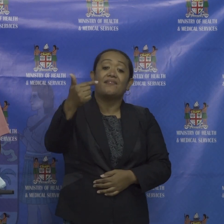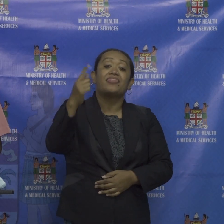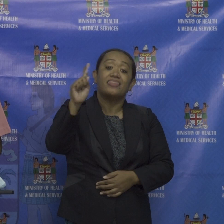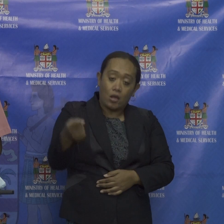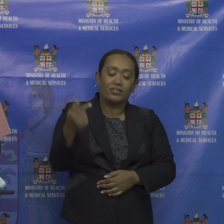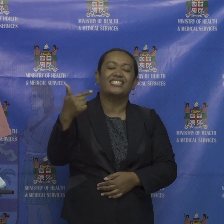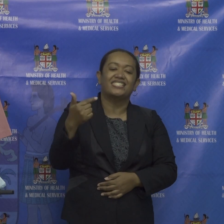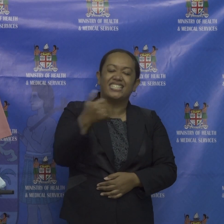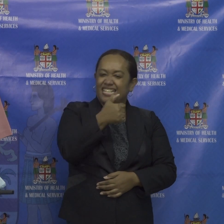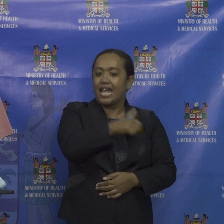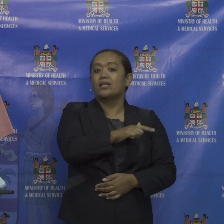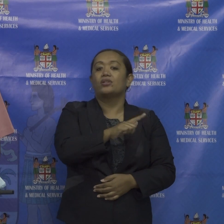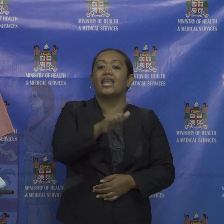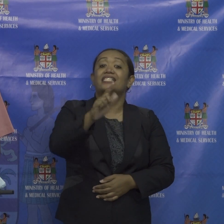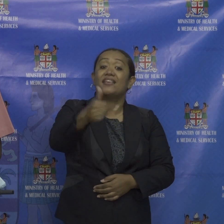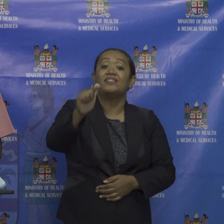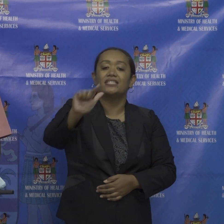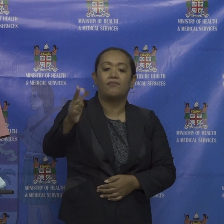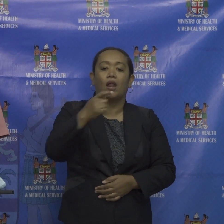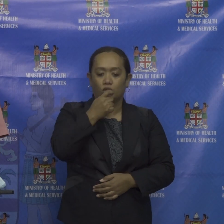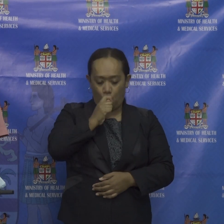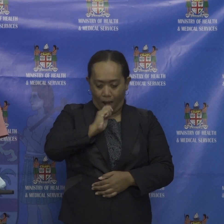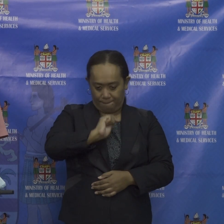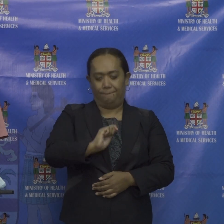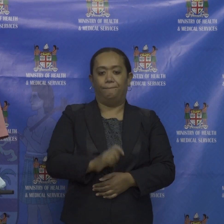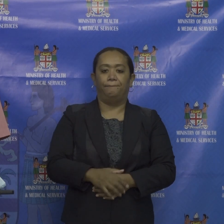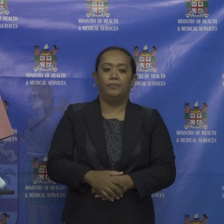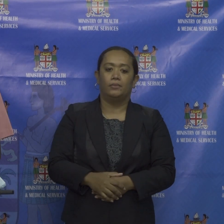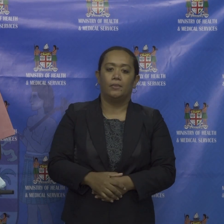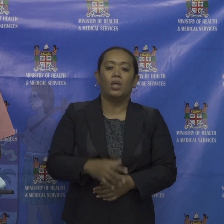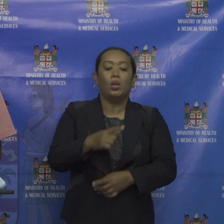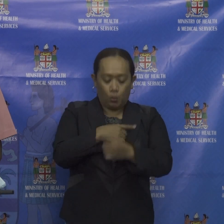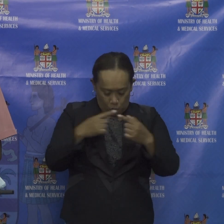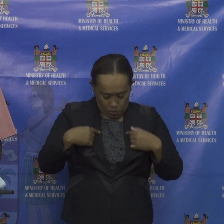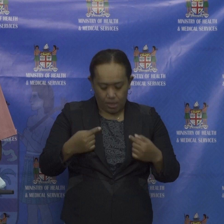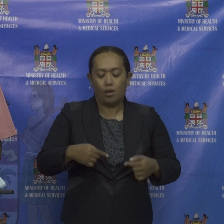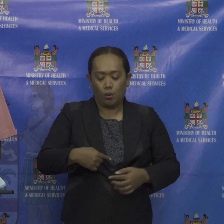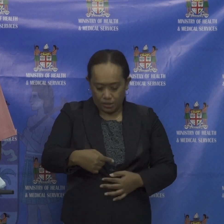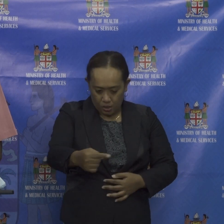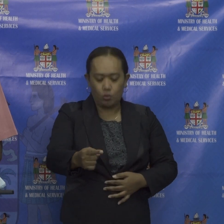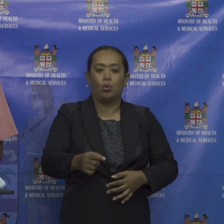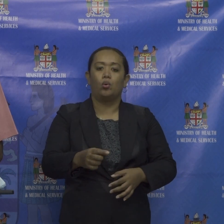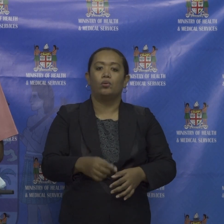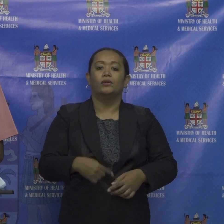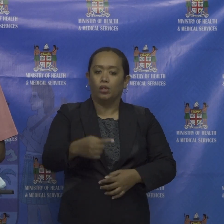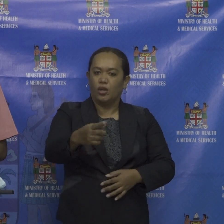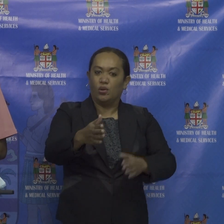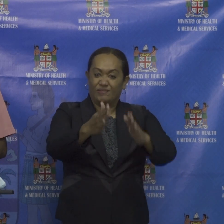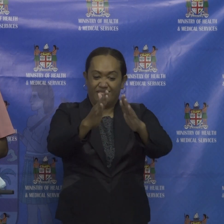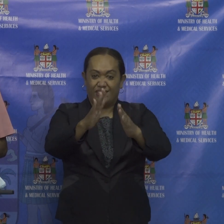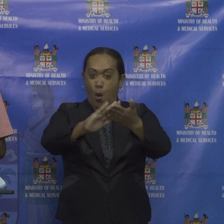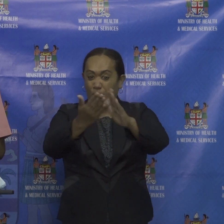7,677 swabbed. We continue to operate our community isolation facilities. I have stated earlier,